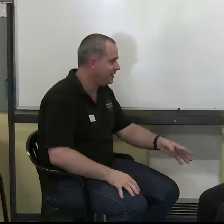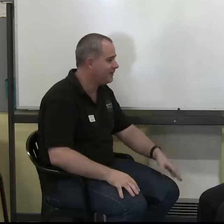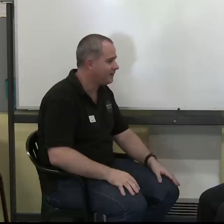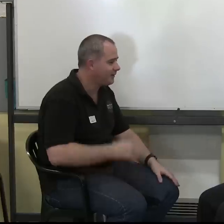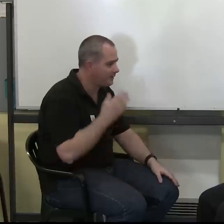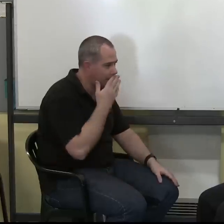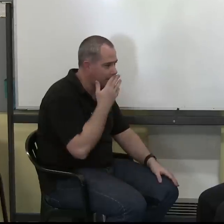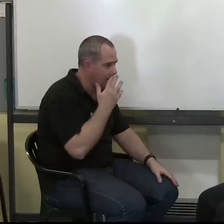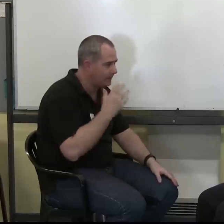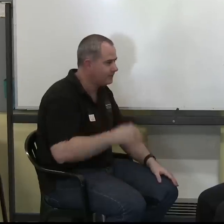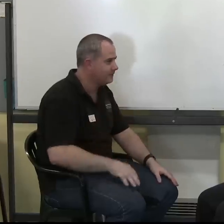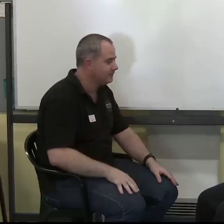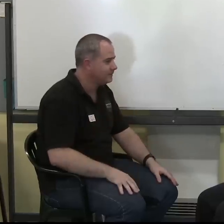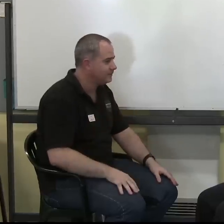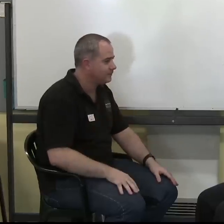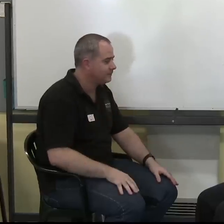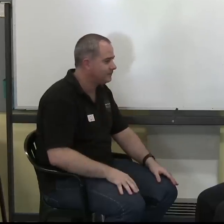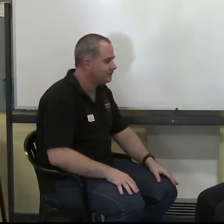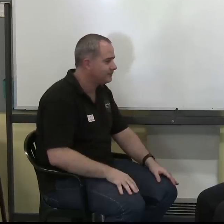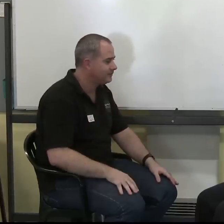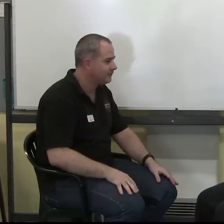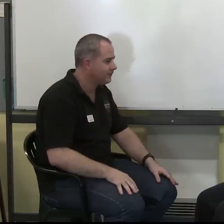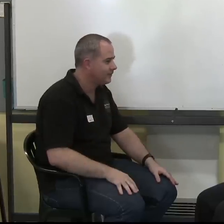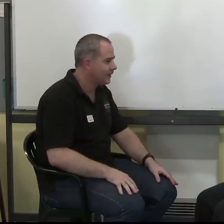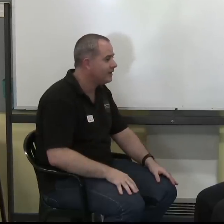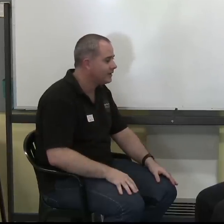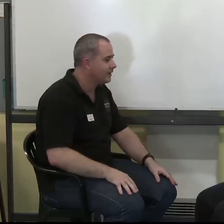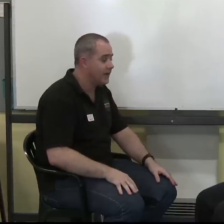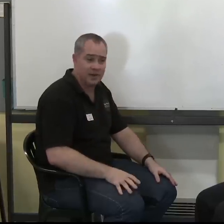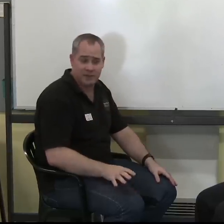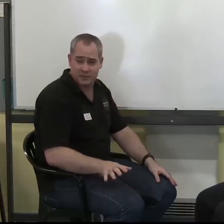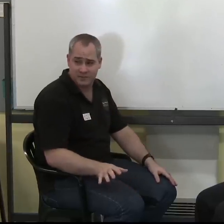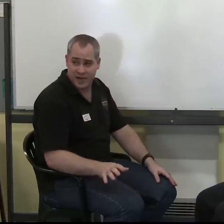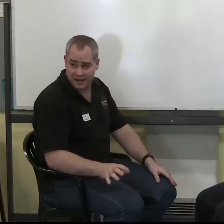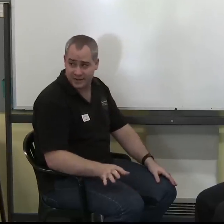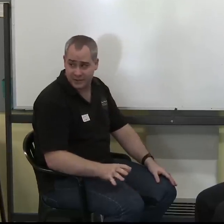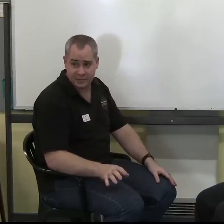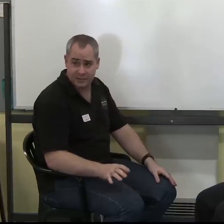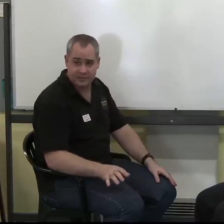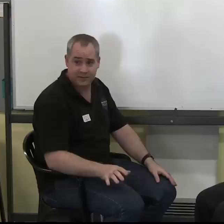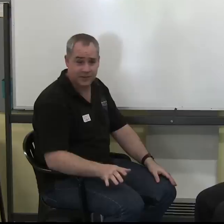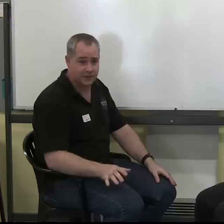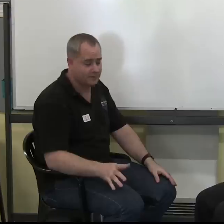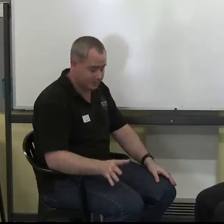only had seven this, I don't know, five, six and eight this week. How many people for eight is a dream number for us? Yeah.